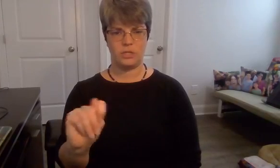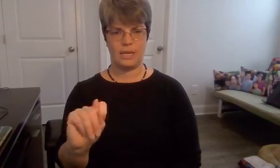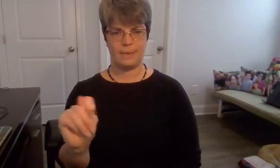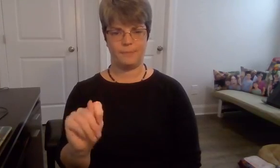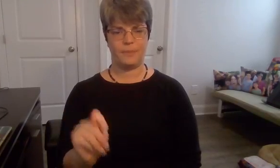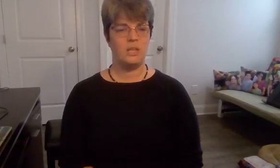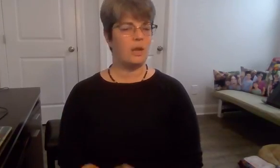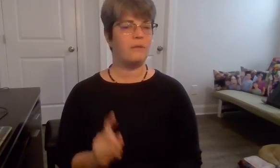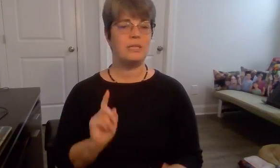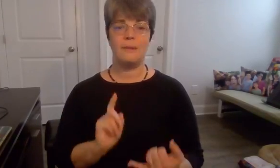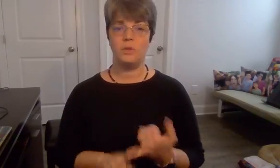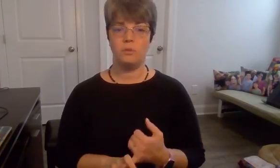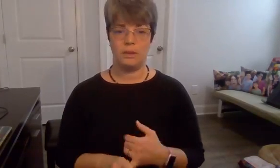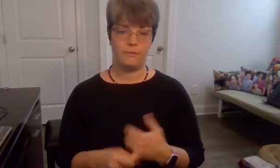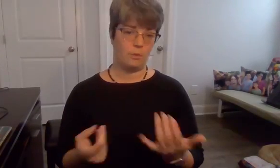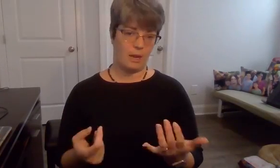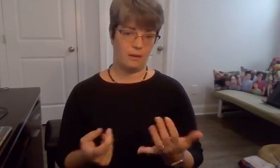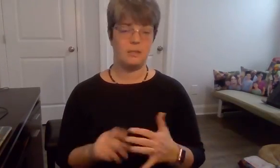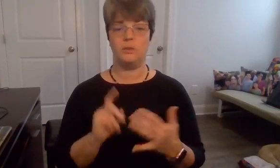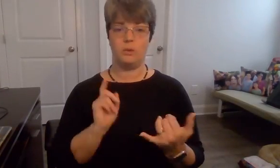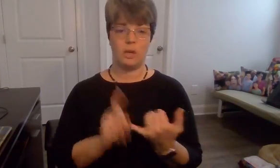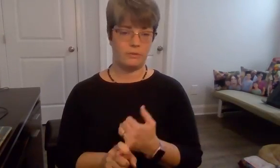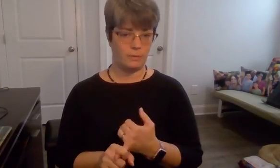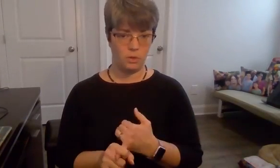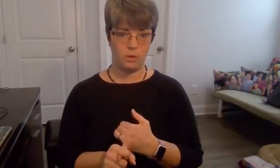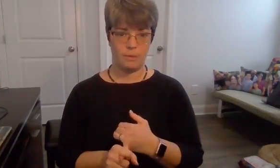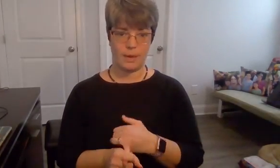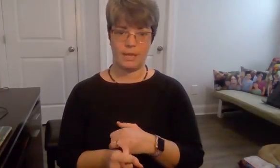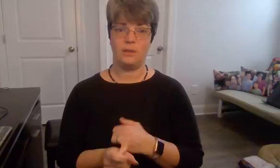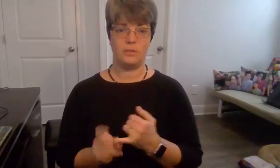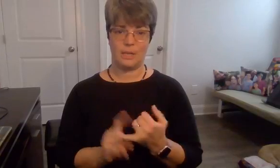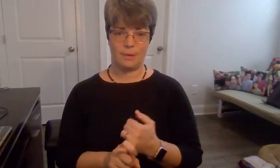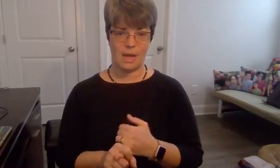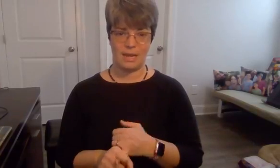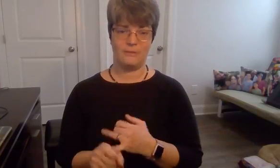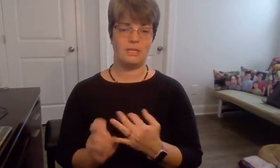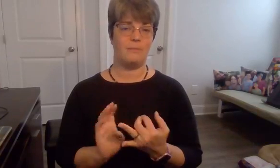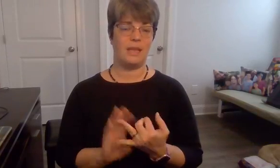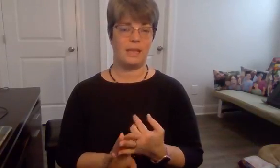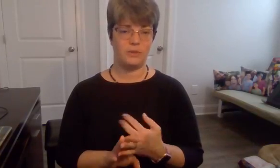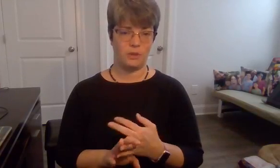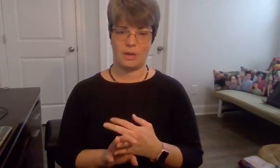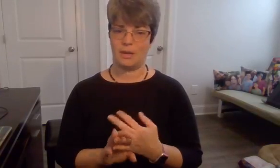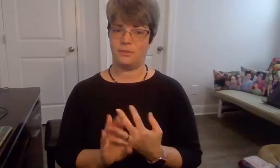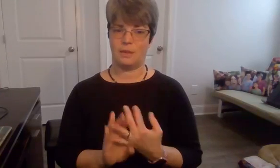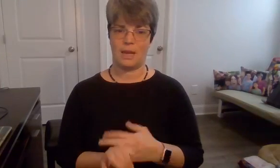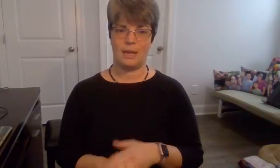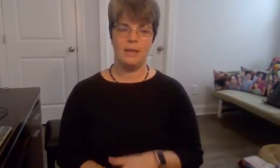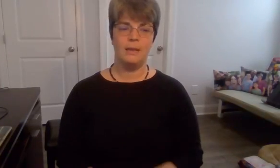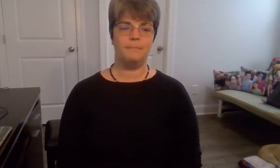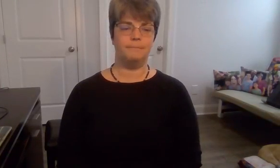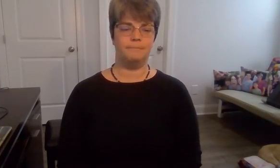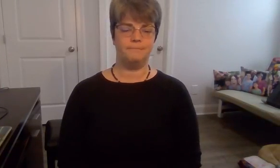shake. So every time if you're a parent, every time you go to the potty, you sign potty. Every time they have to go to the potty, you sign